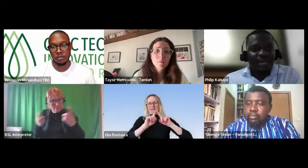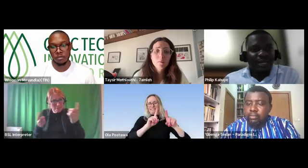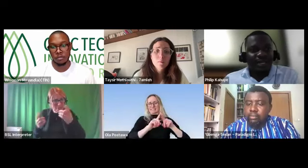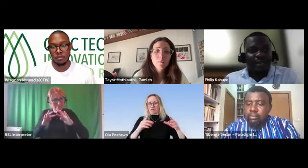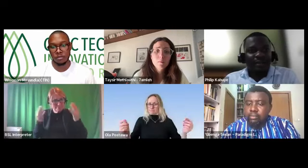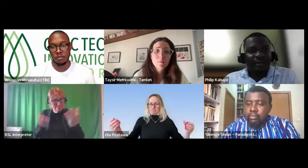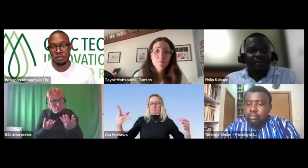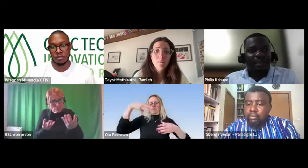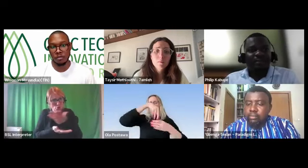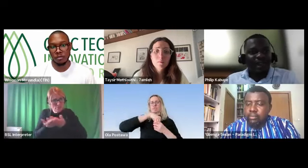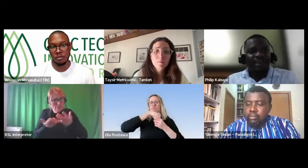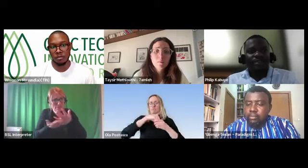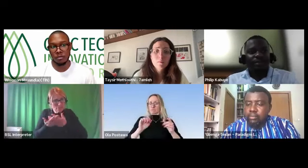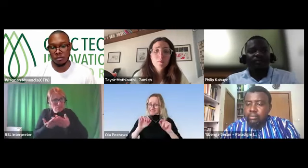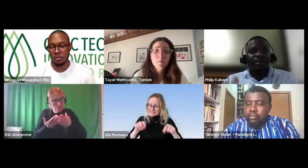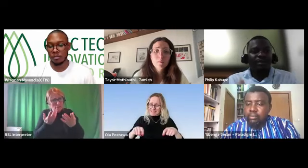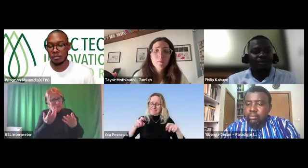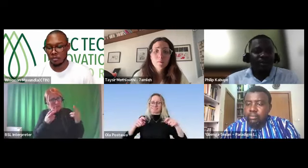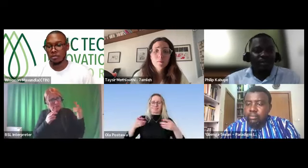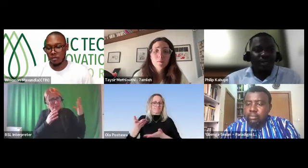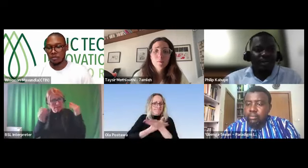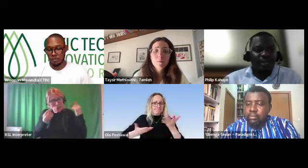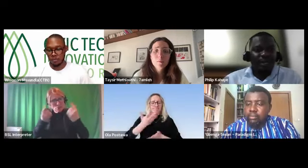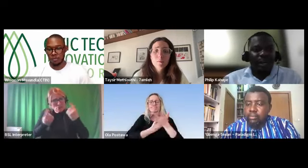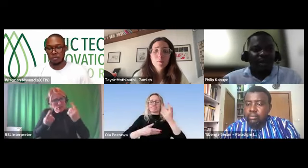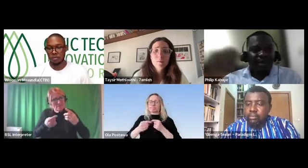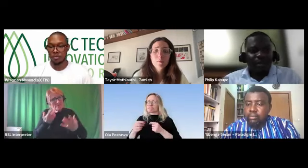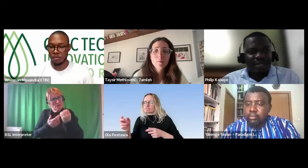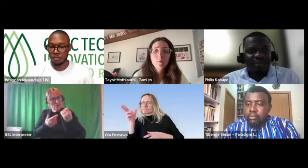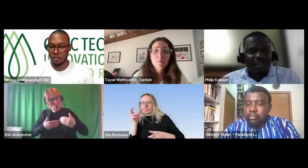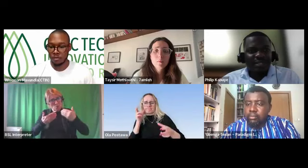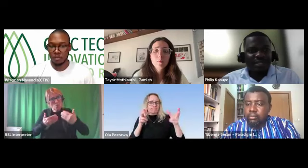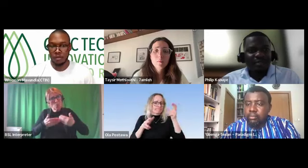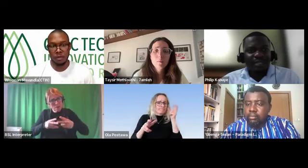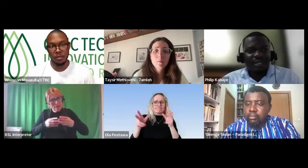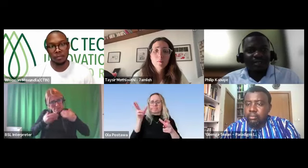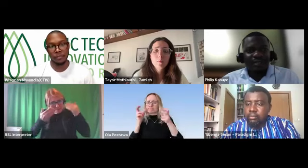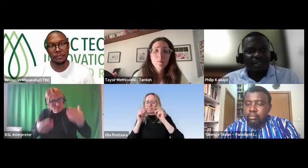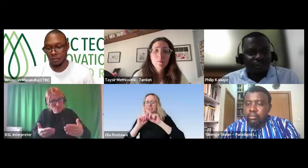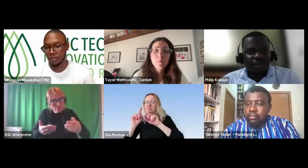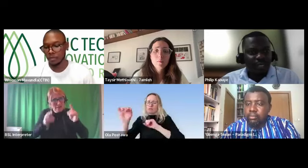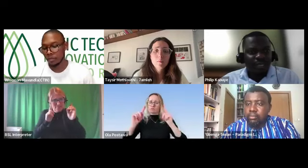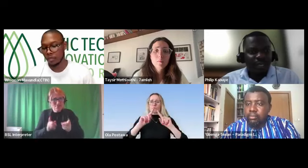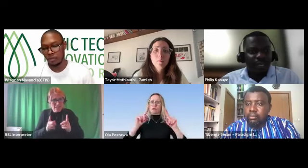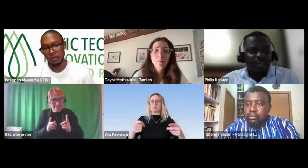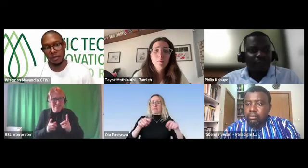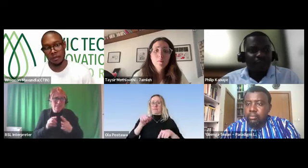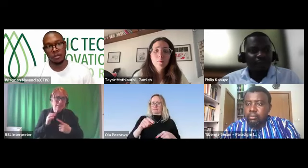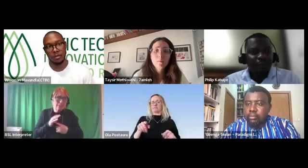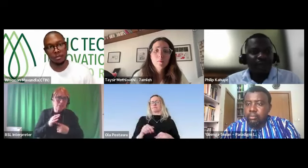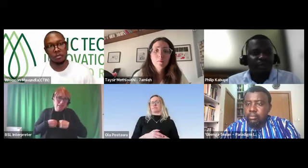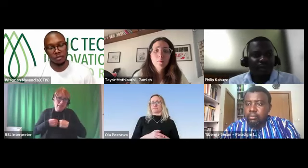each other here and find or forge a way forward together? I really find that really very strong